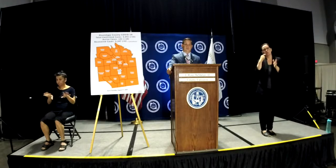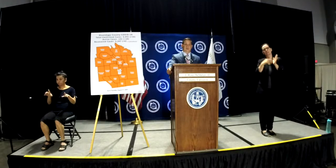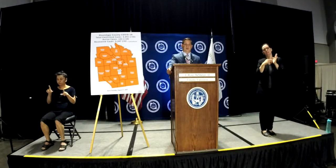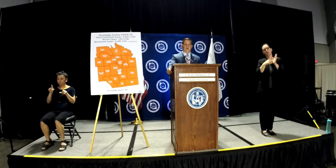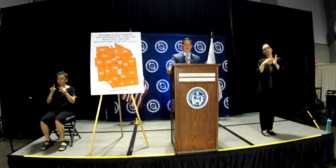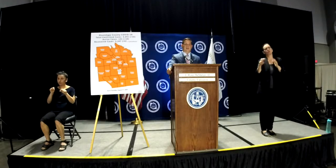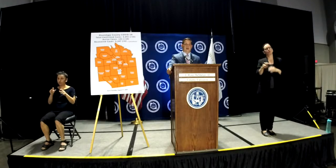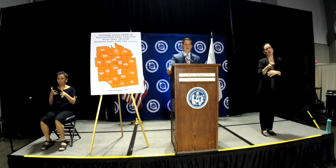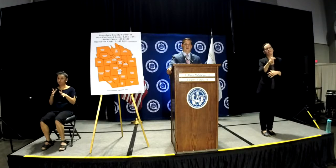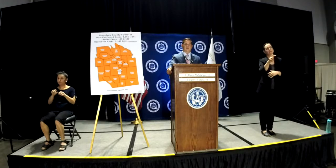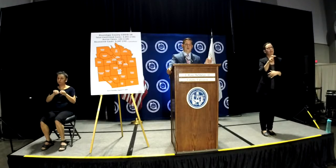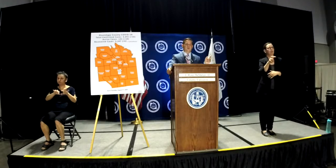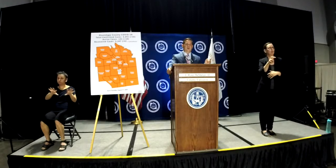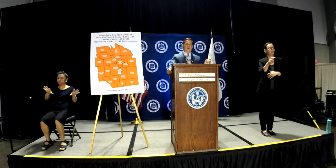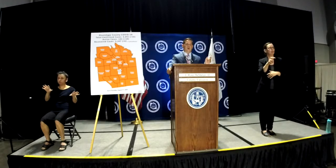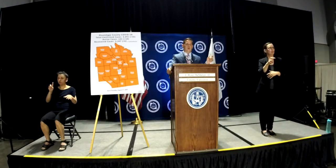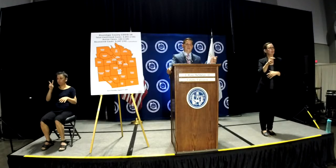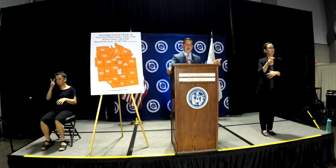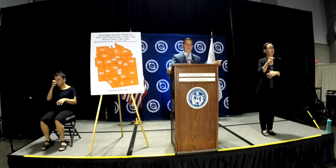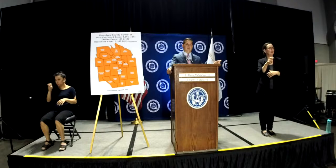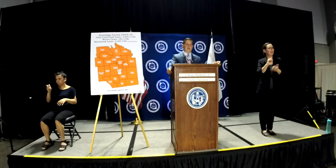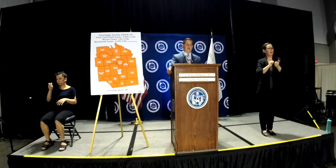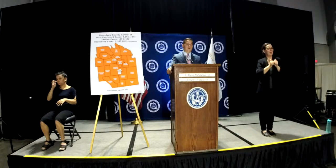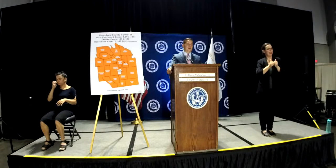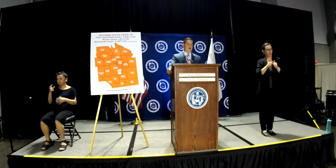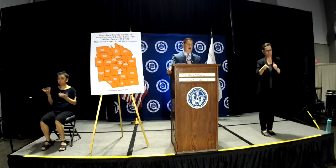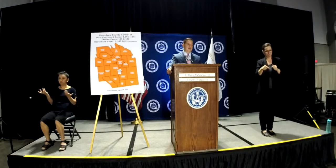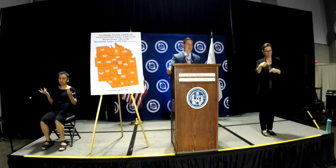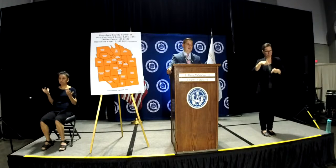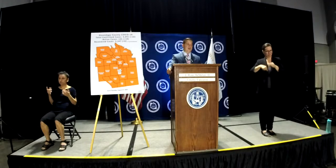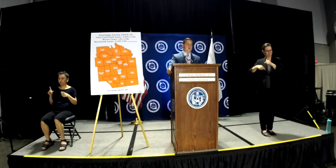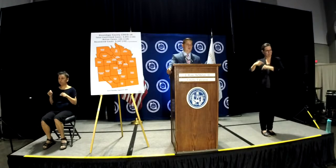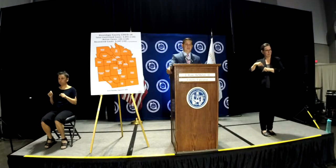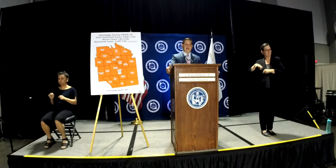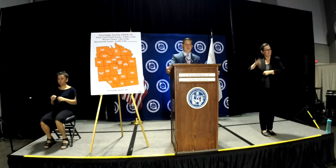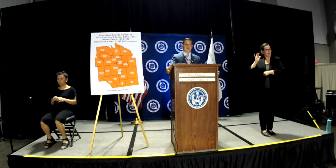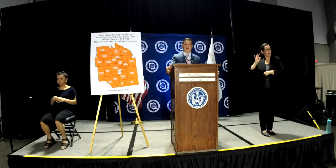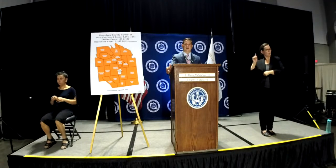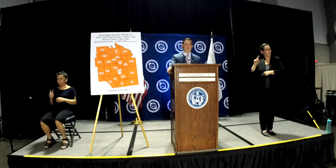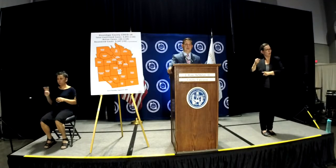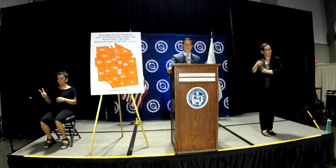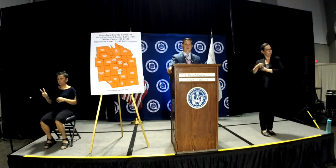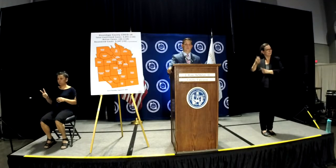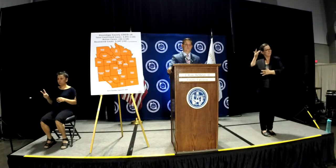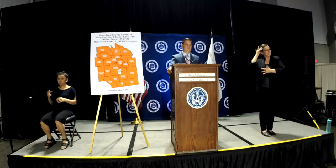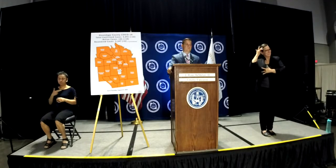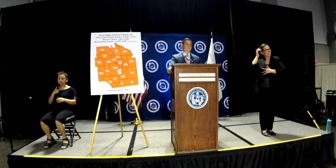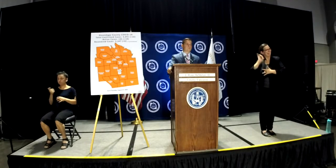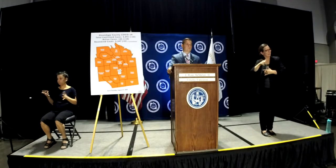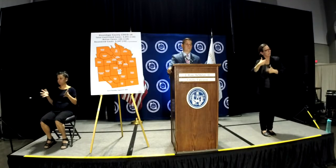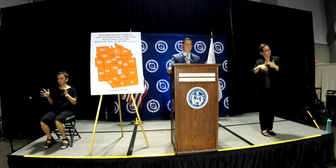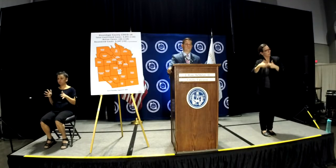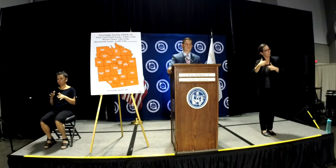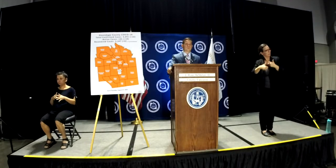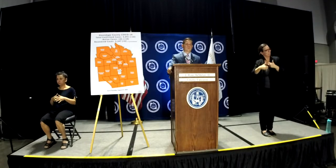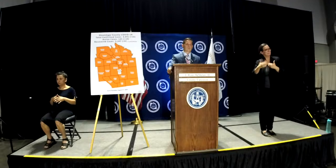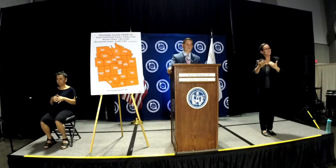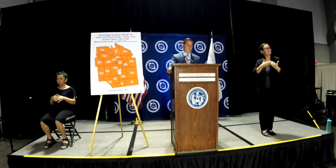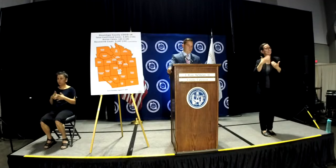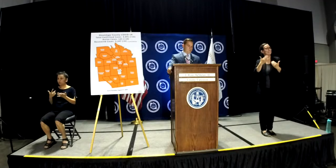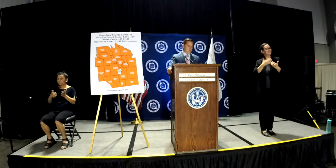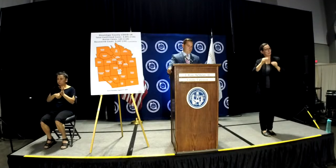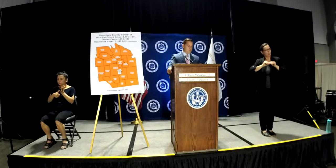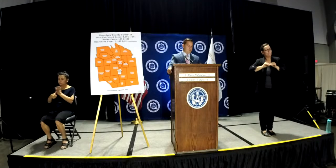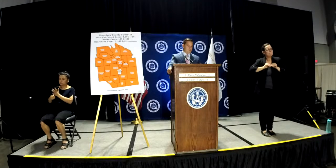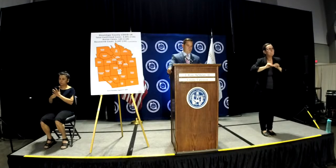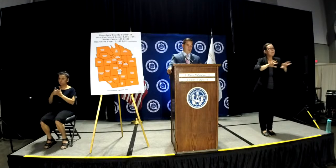two and then they go back down, as long as we know what's happening. And if you don't test, you're not going to know what's happening. Would you ask the CDC to reverse